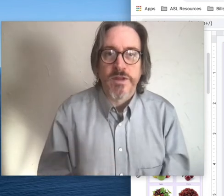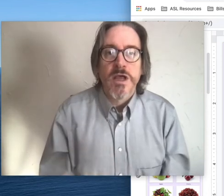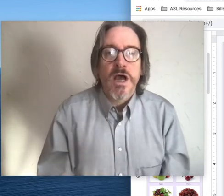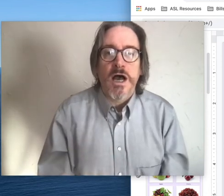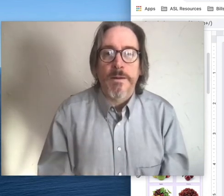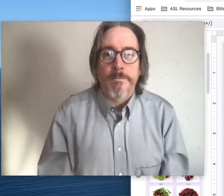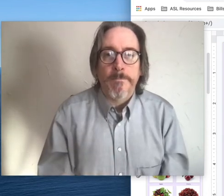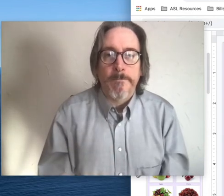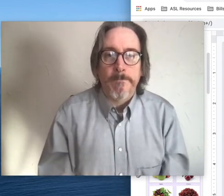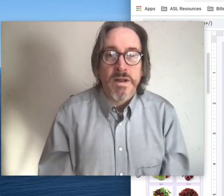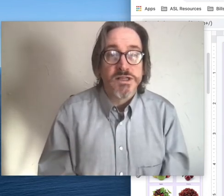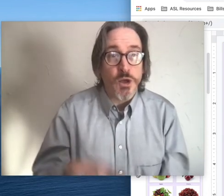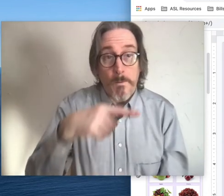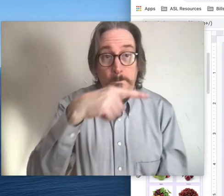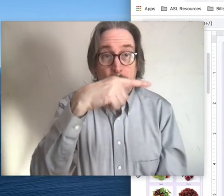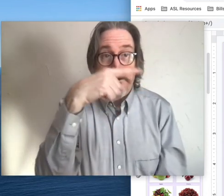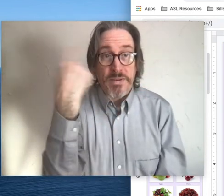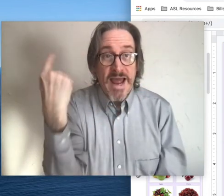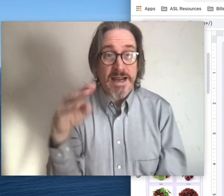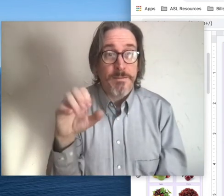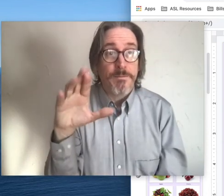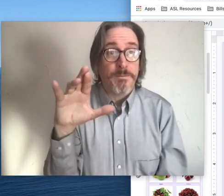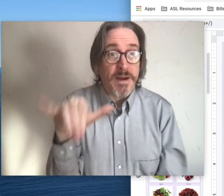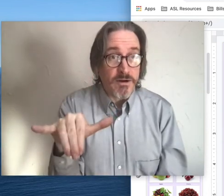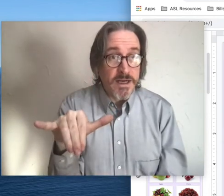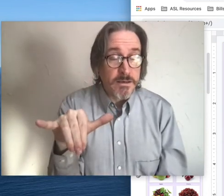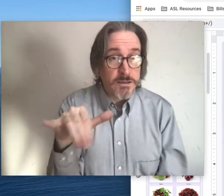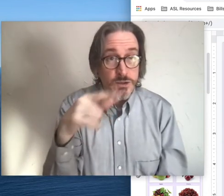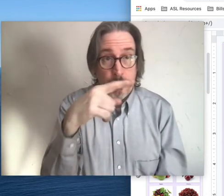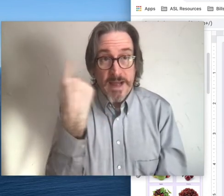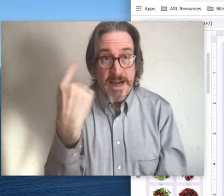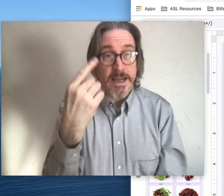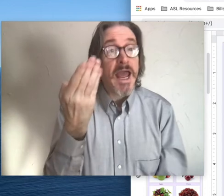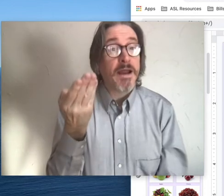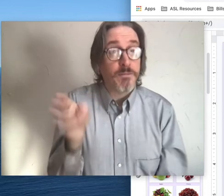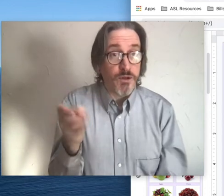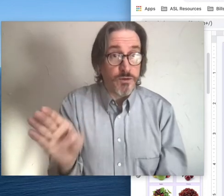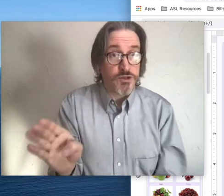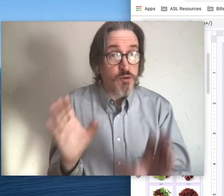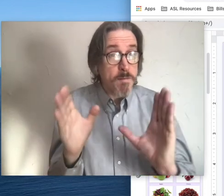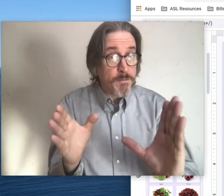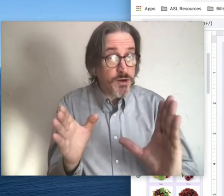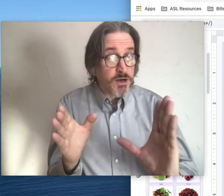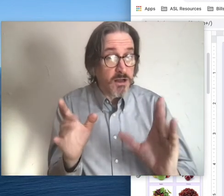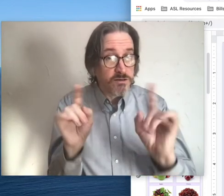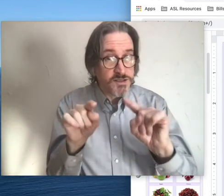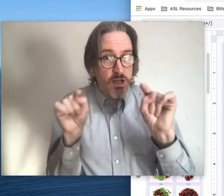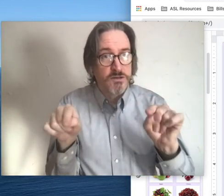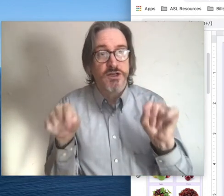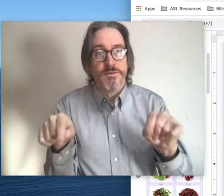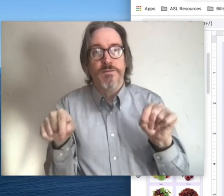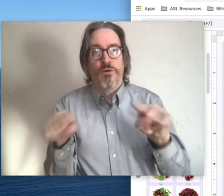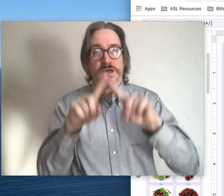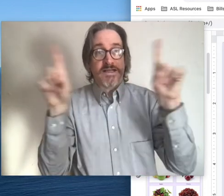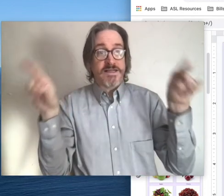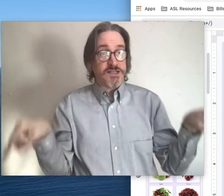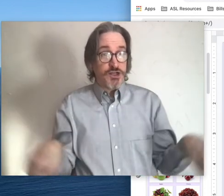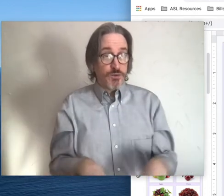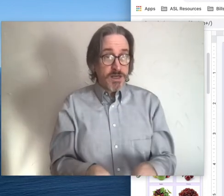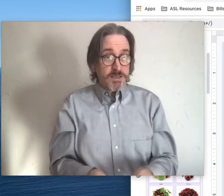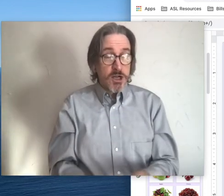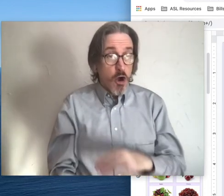frustrating. So blackberry, so black and blue. So remember your colors. The colors are going to be important